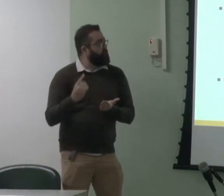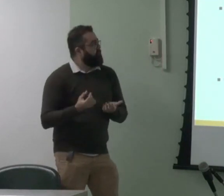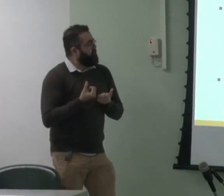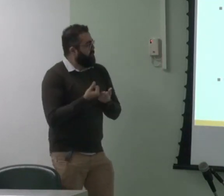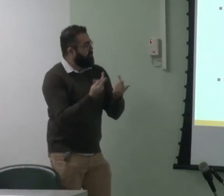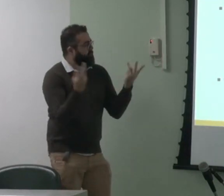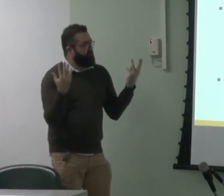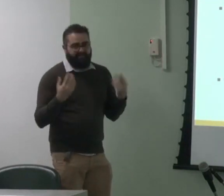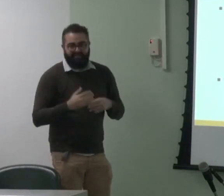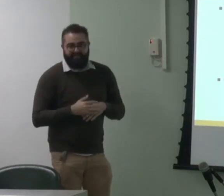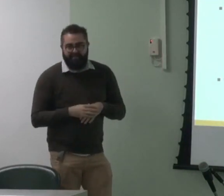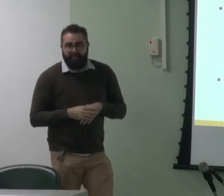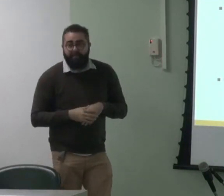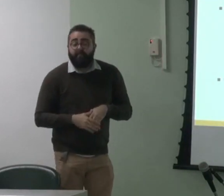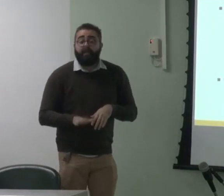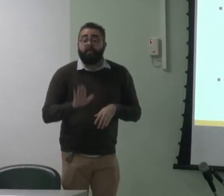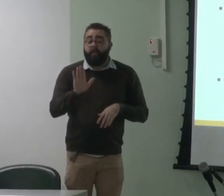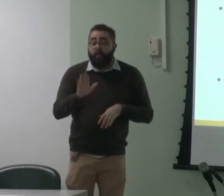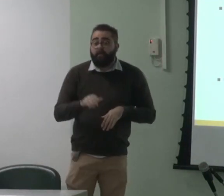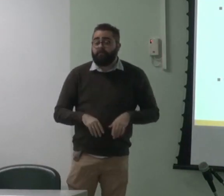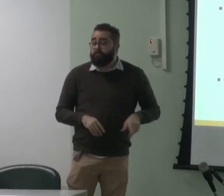languages. Even if this